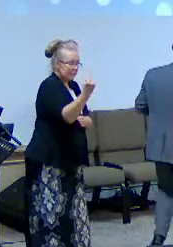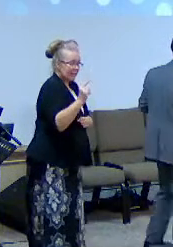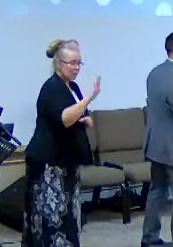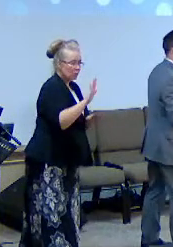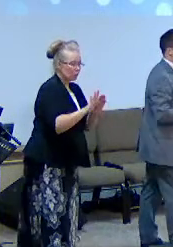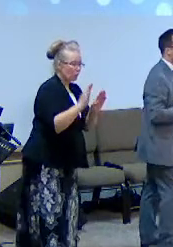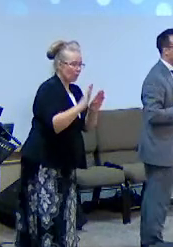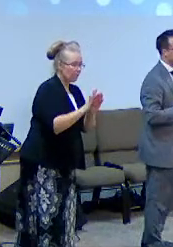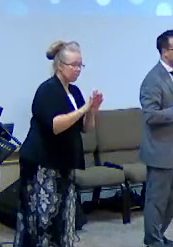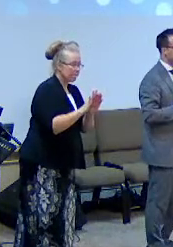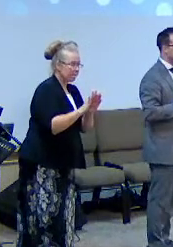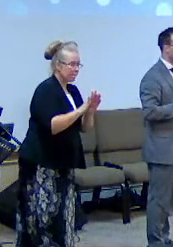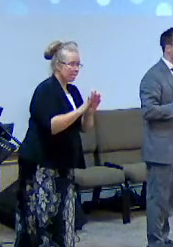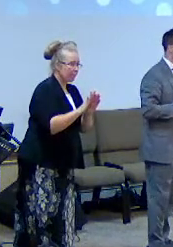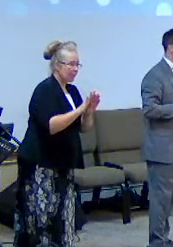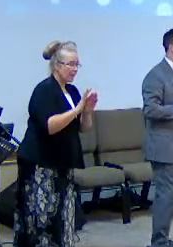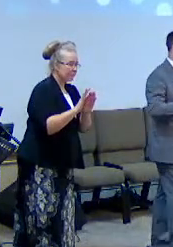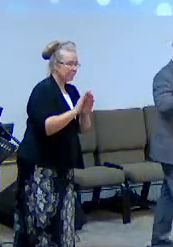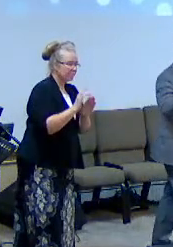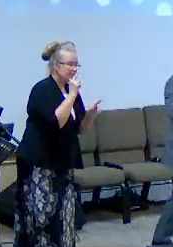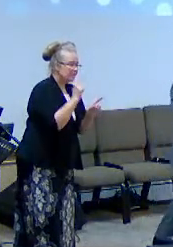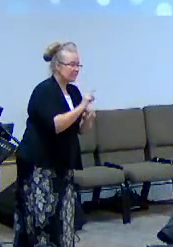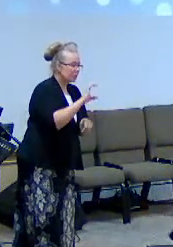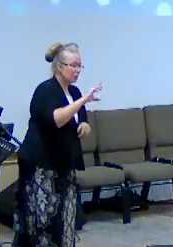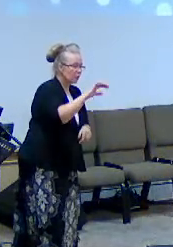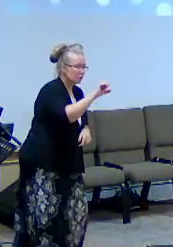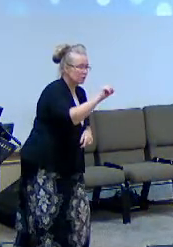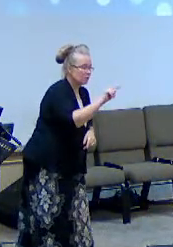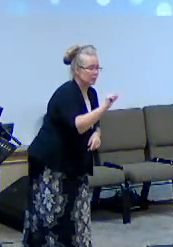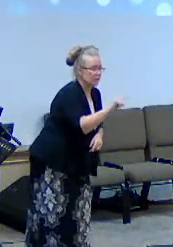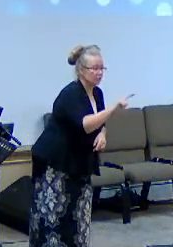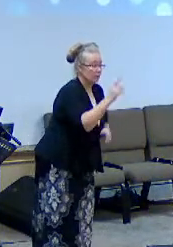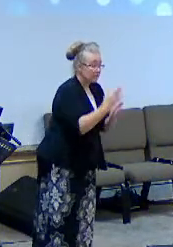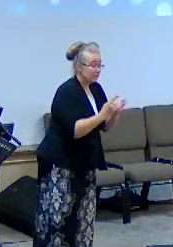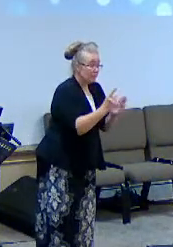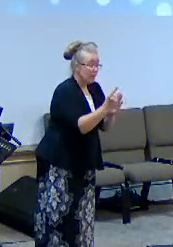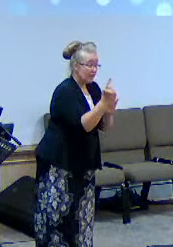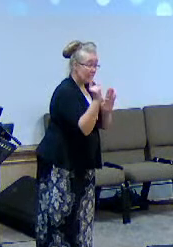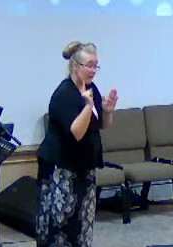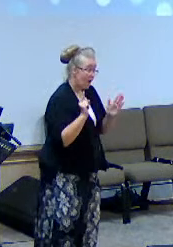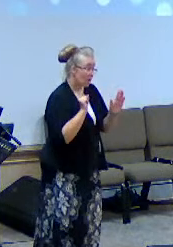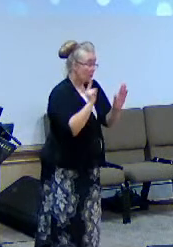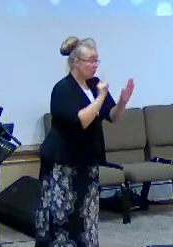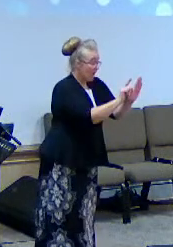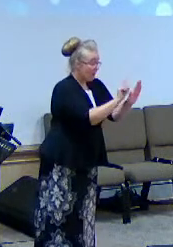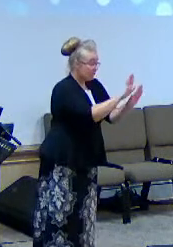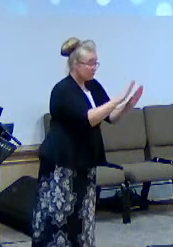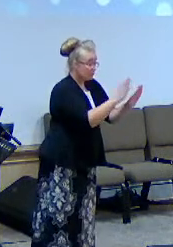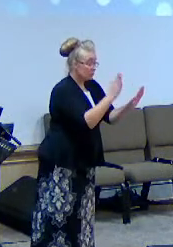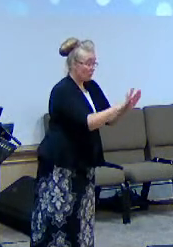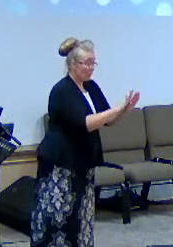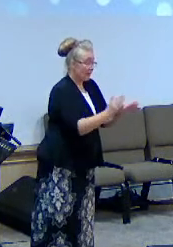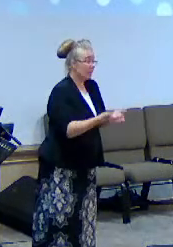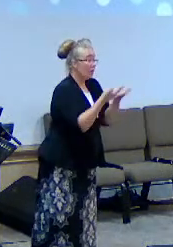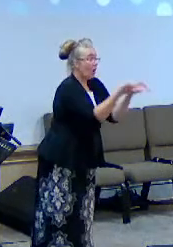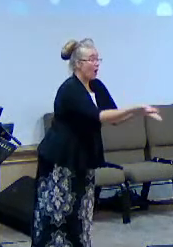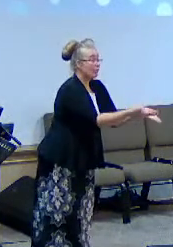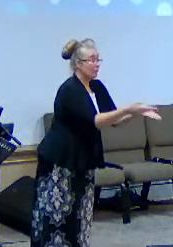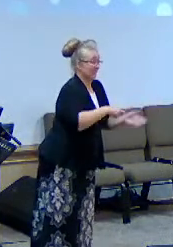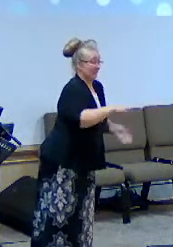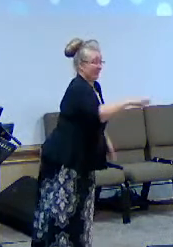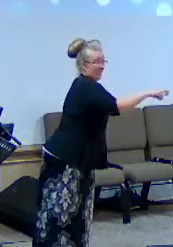If someone came to your door, Sister Crystal, if someone came to your door and offered you a sack of